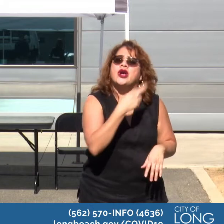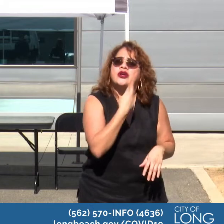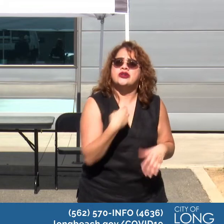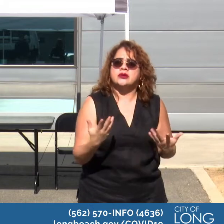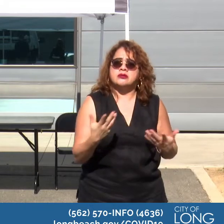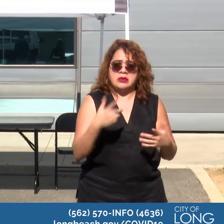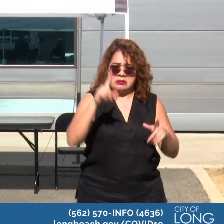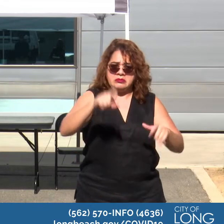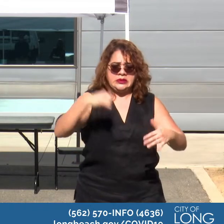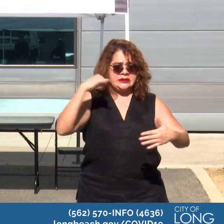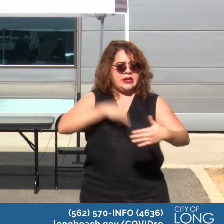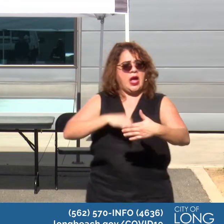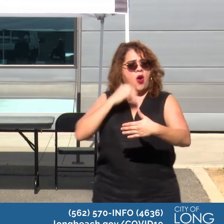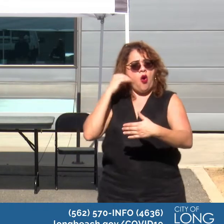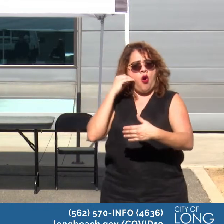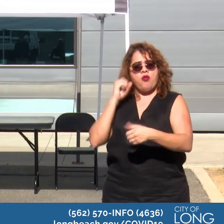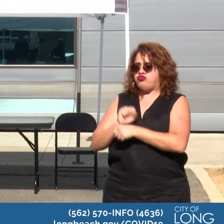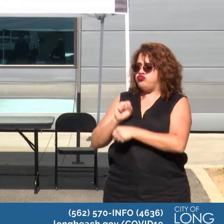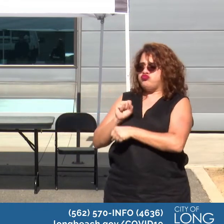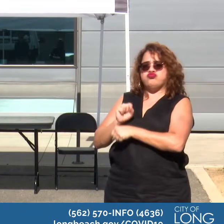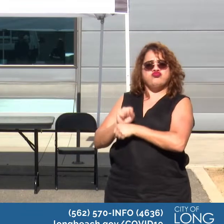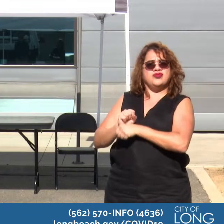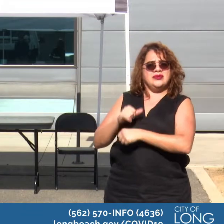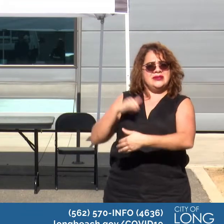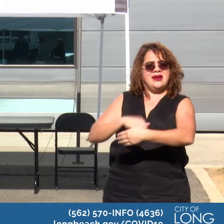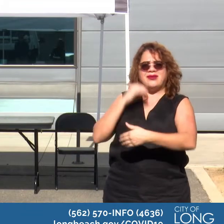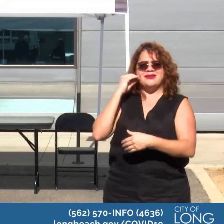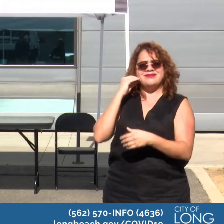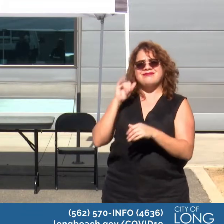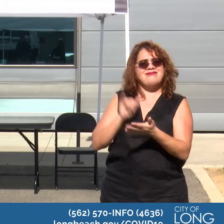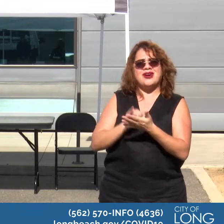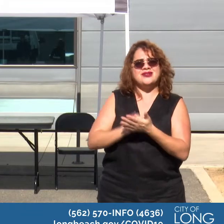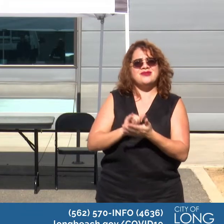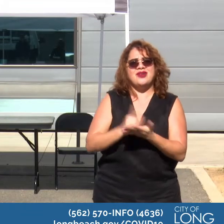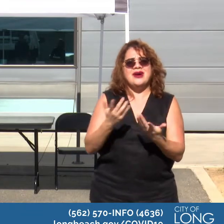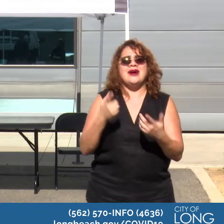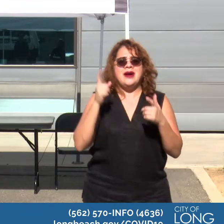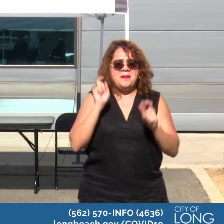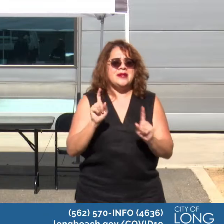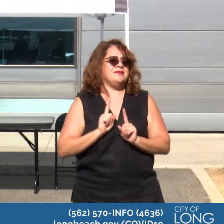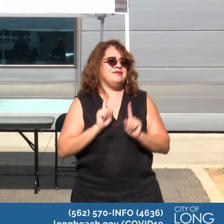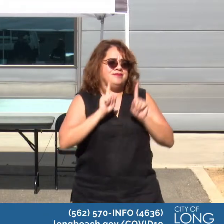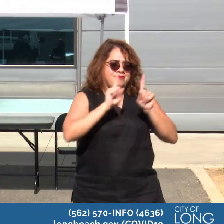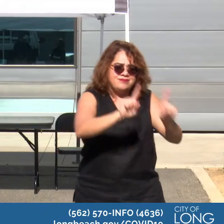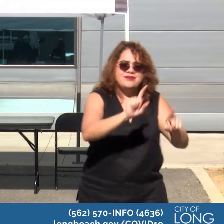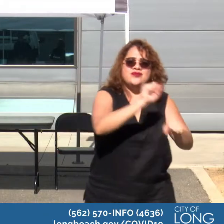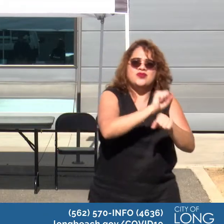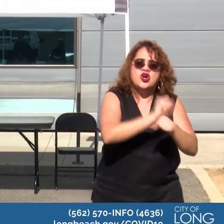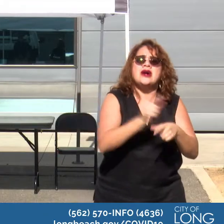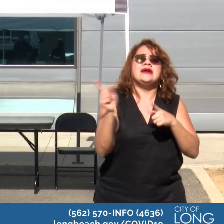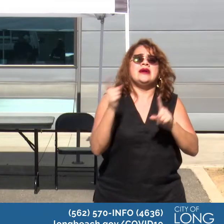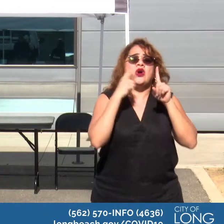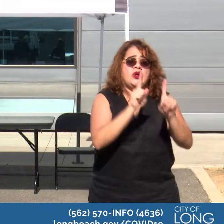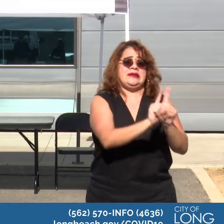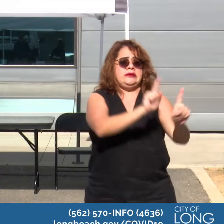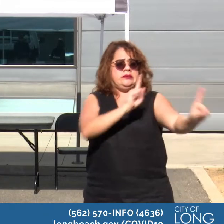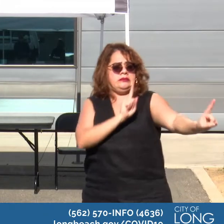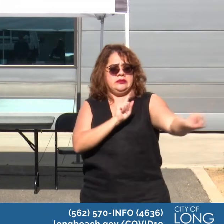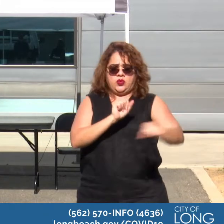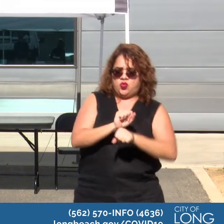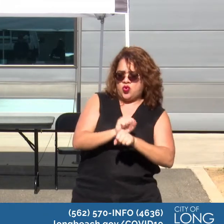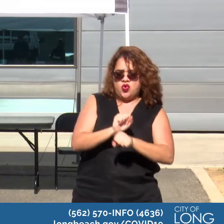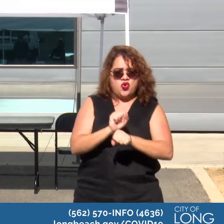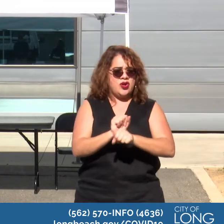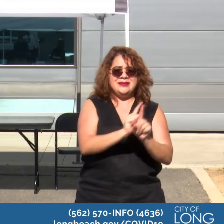not always be able to stay physically distant from others. These folks play a critical role in keeping our city functioning. We know that many of